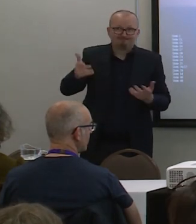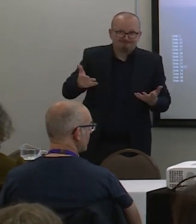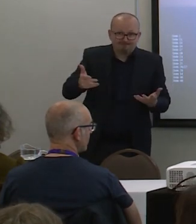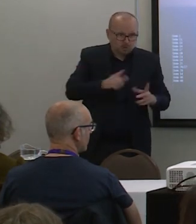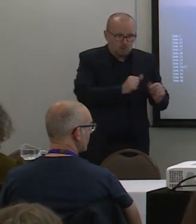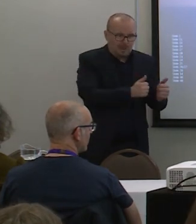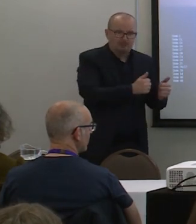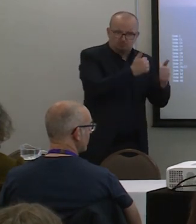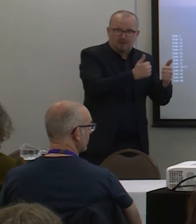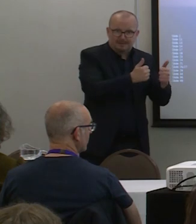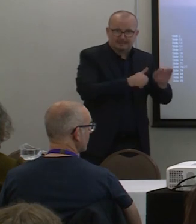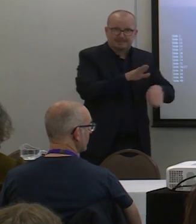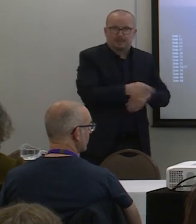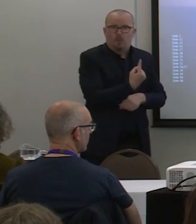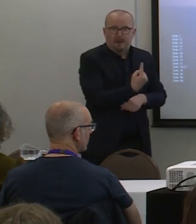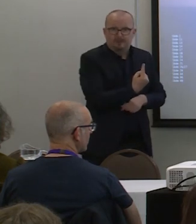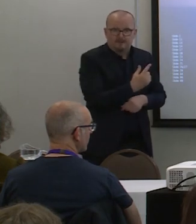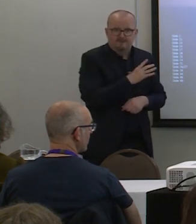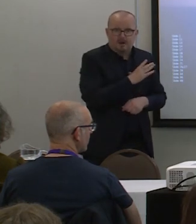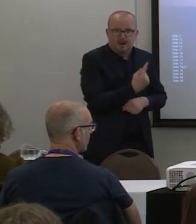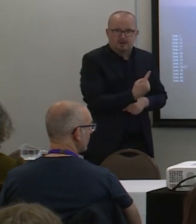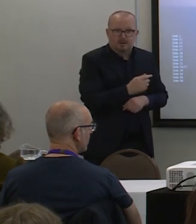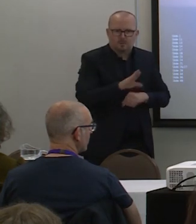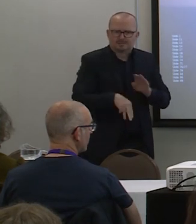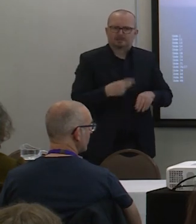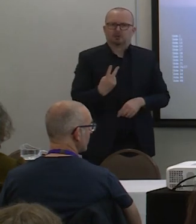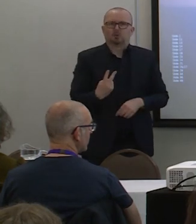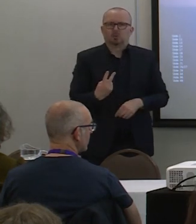Awesome. That's good. That's step one. What's